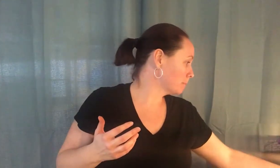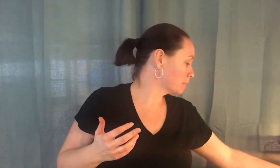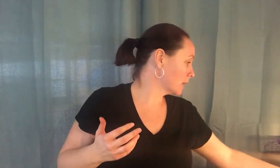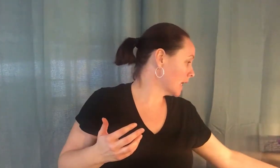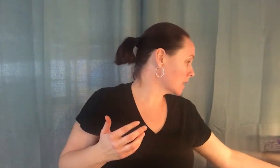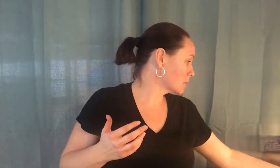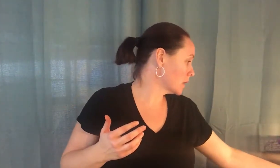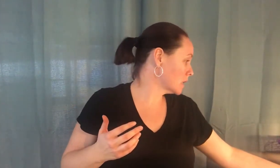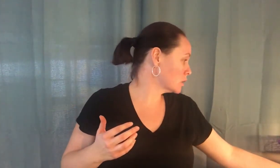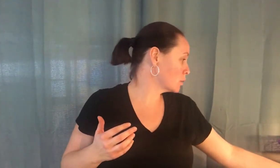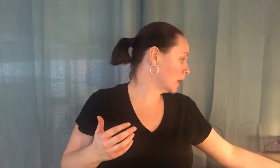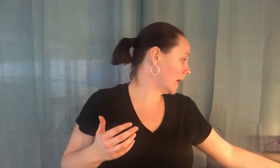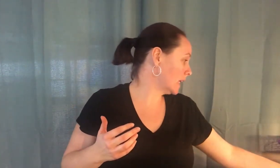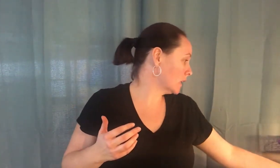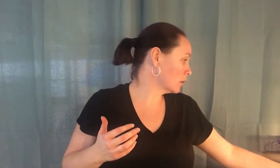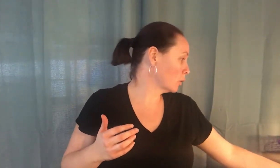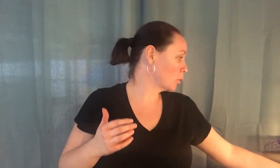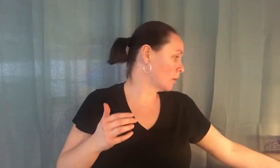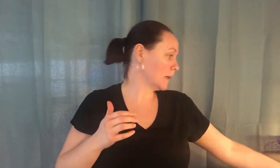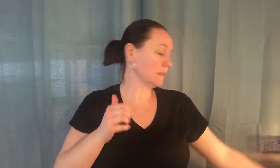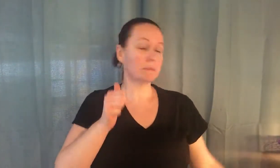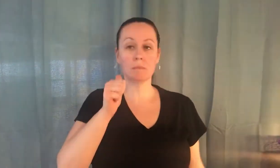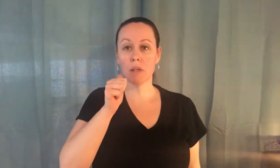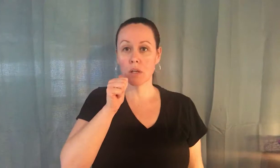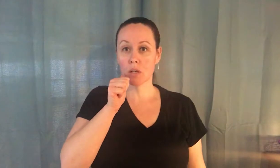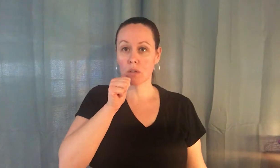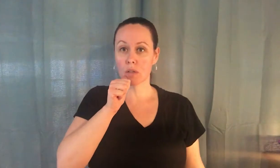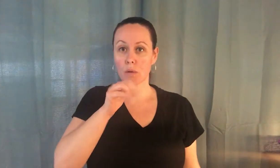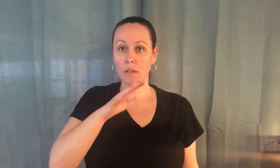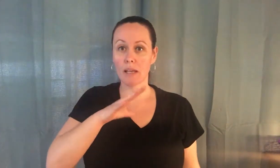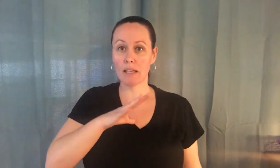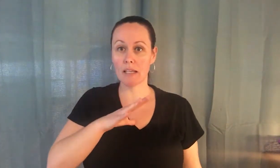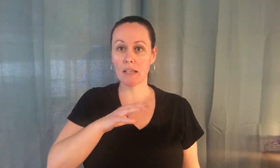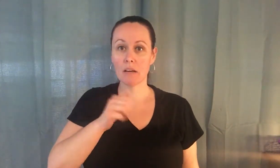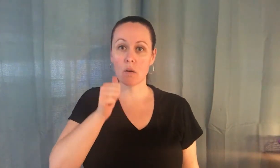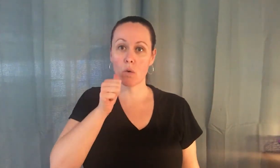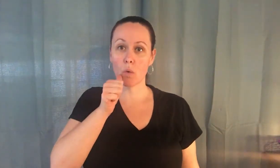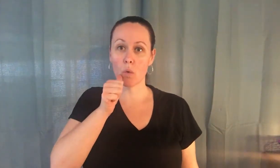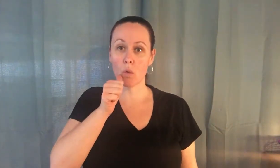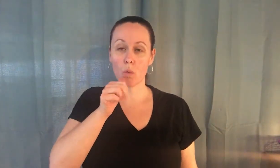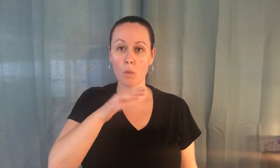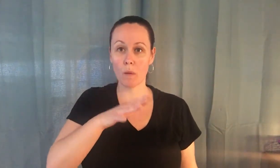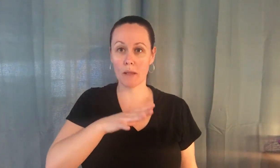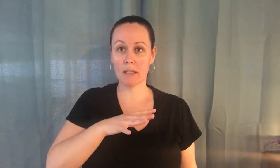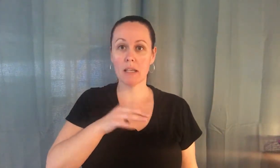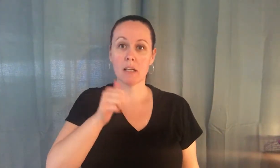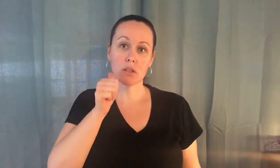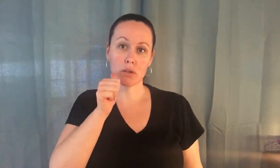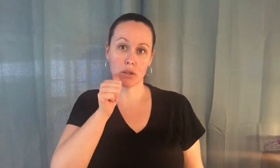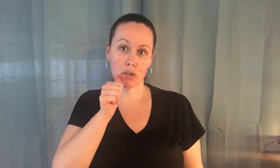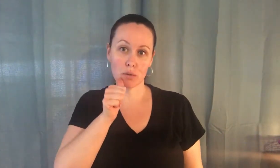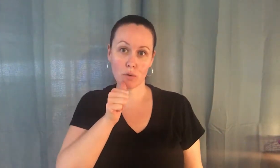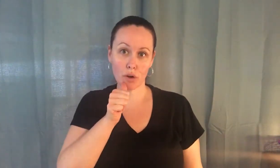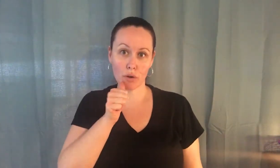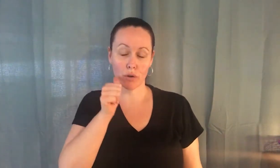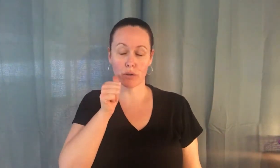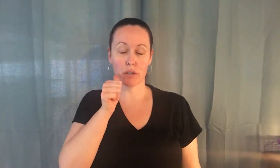The next one is lady or woman. So lady, woman. So you're gonna